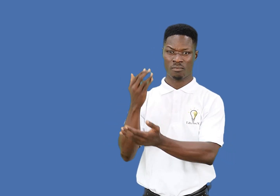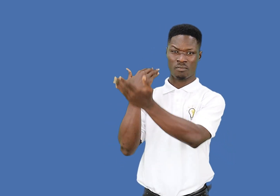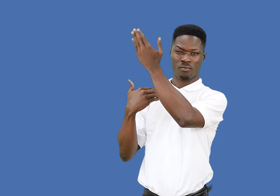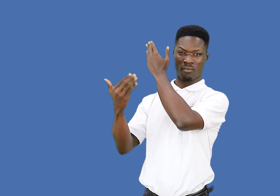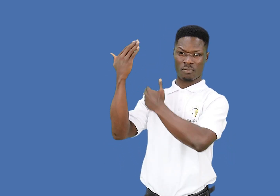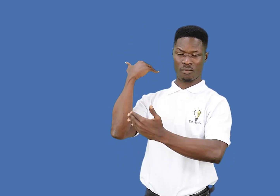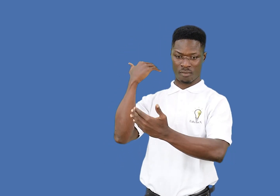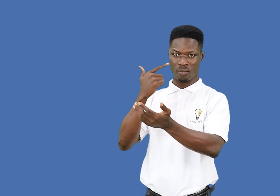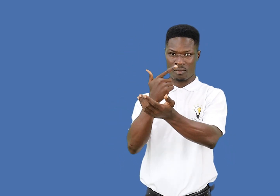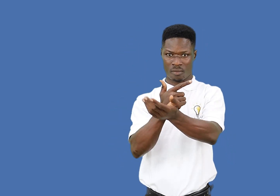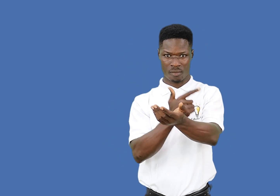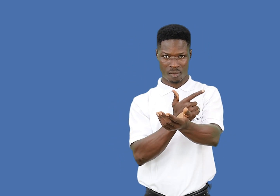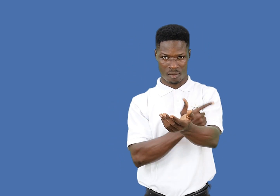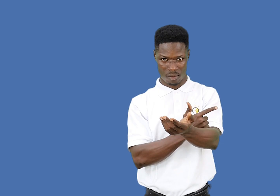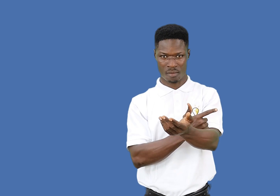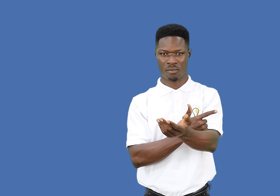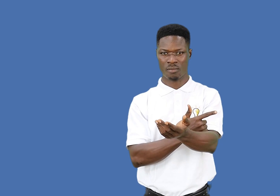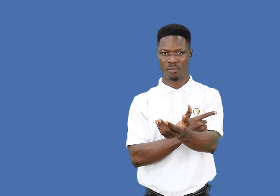In our previous lesson,